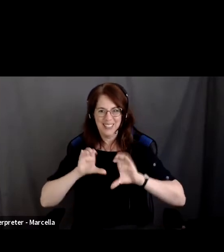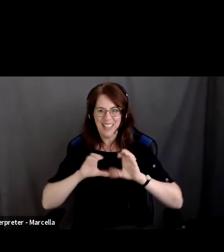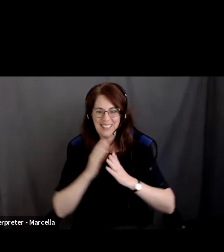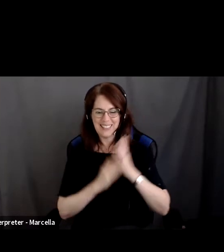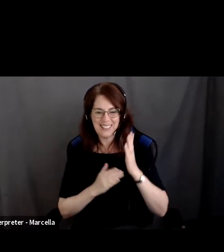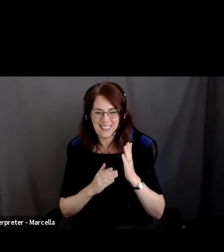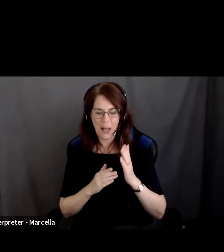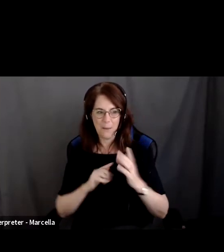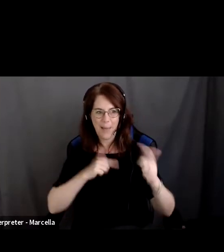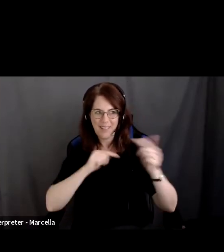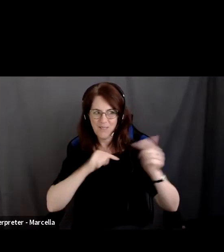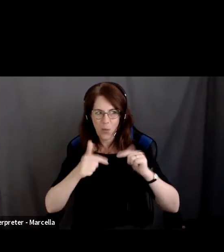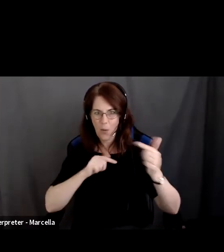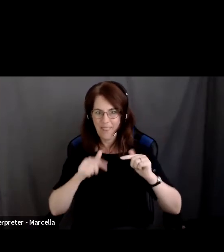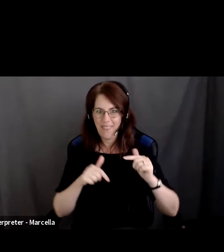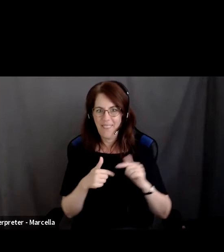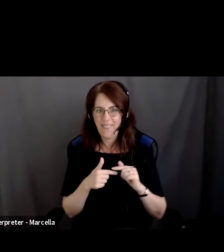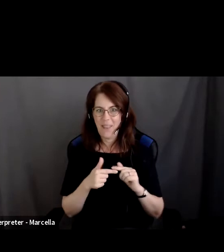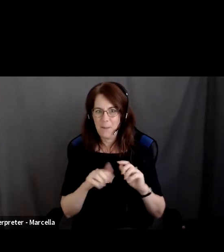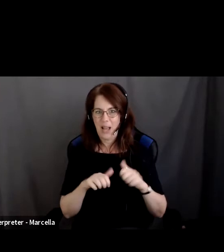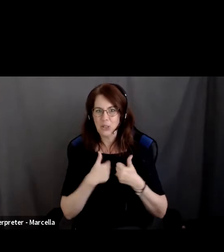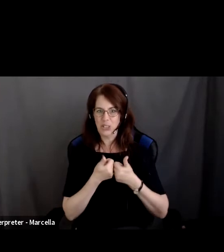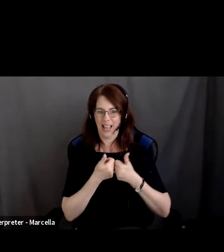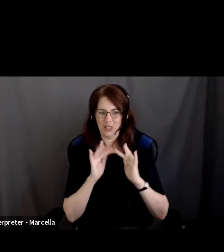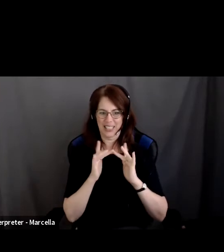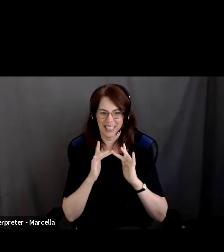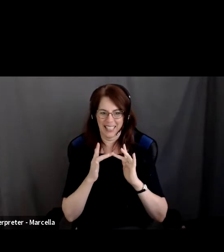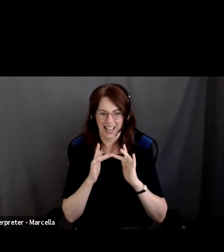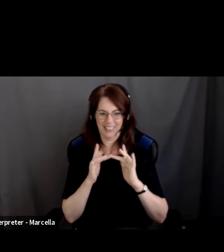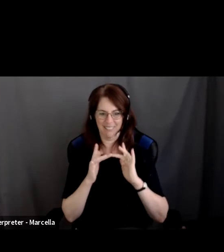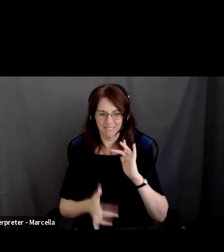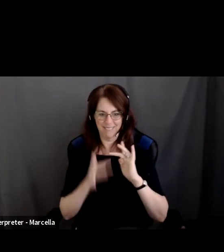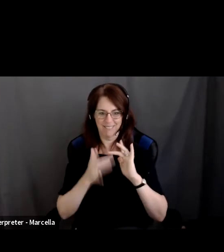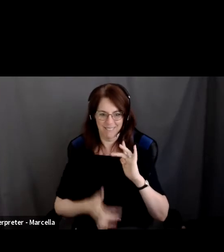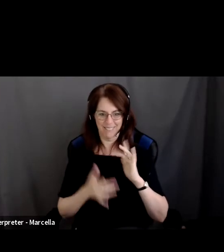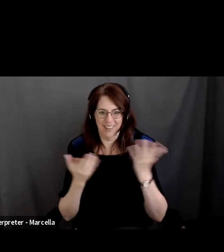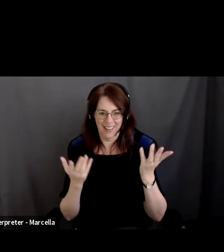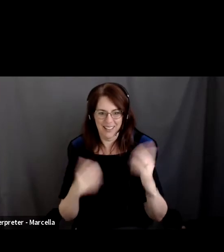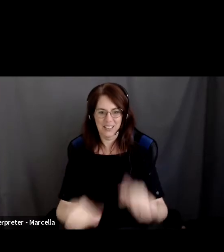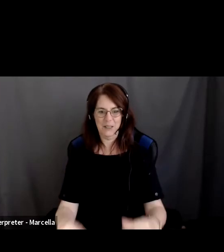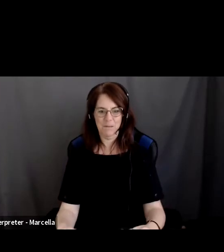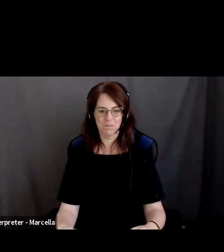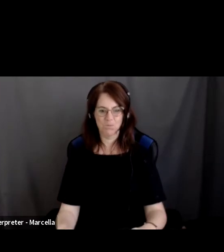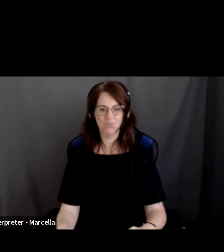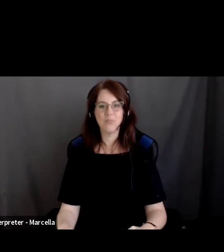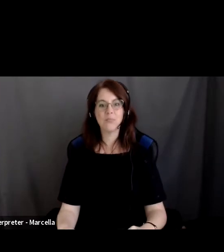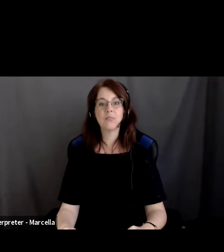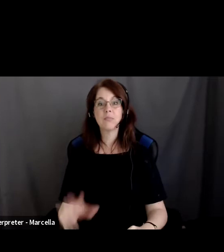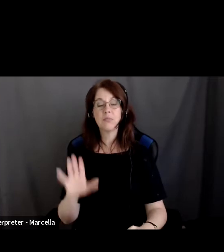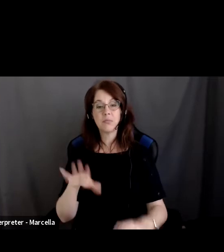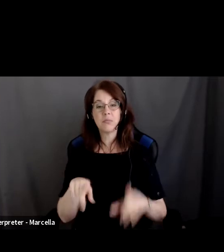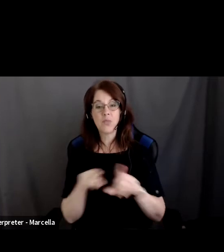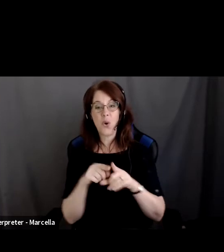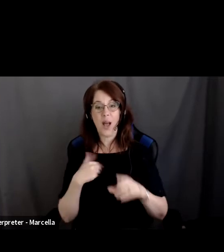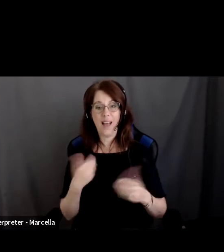some back and forth about challenging internet connectivity in rural. We even had that here